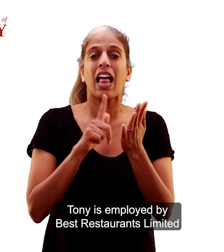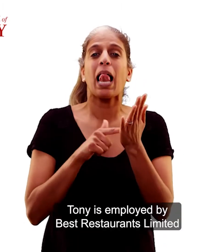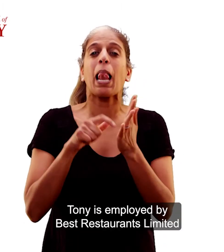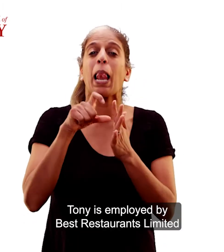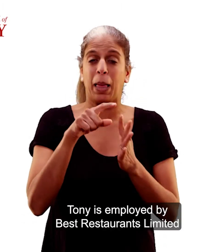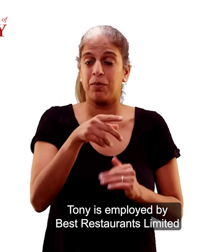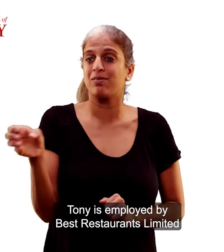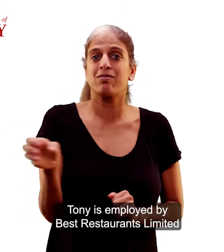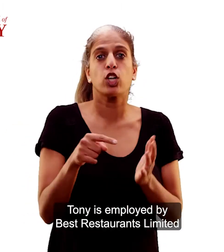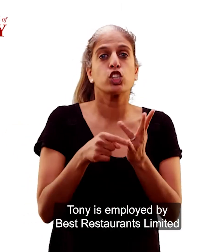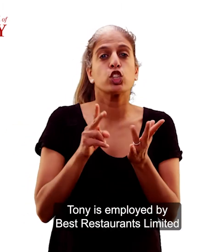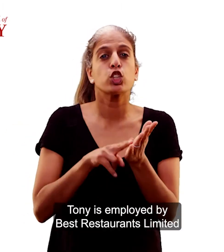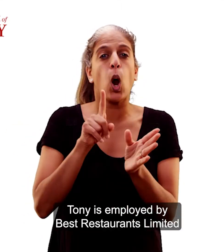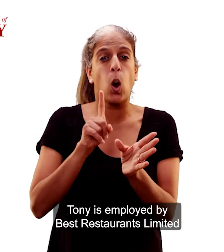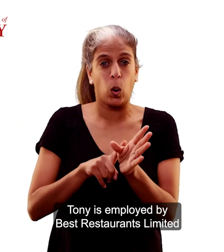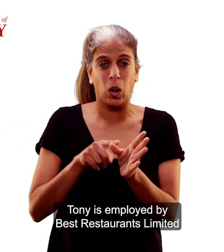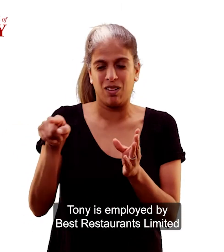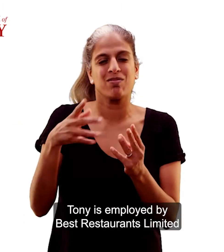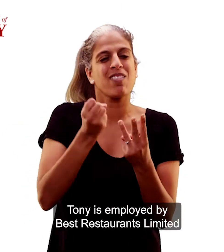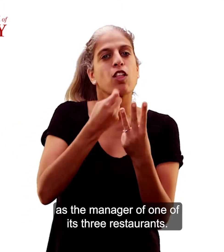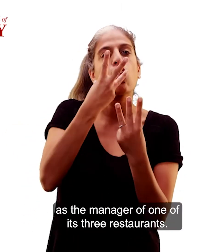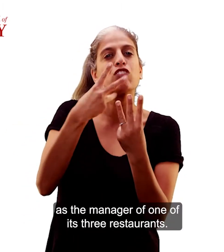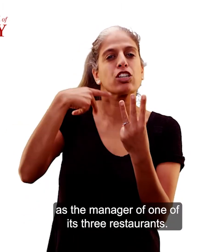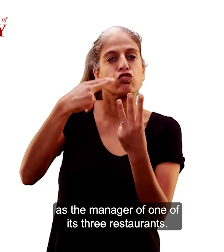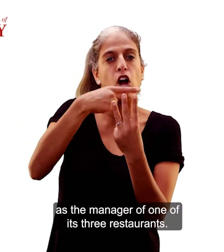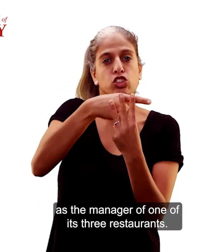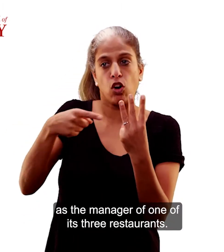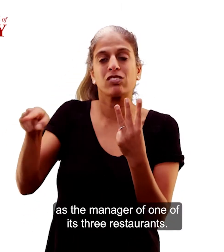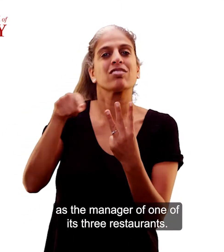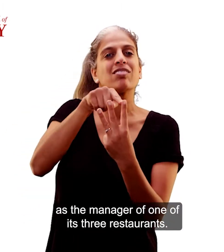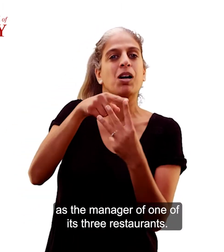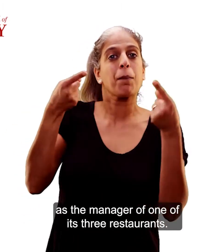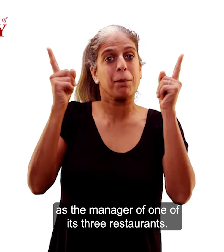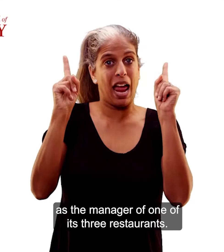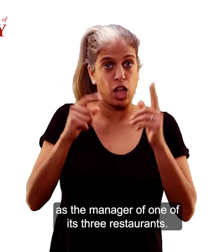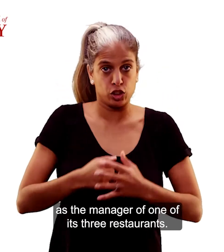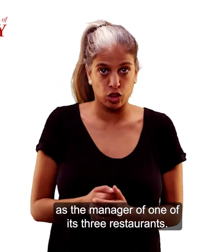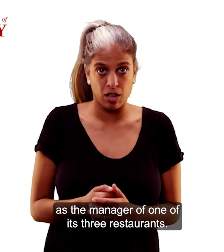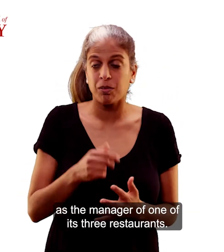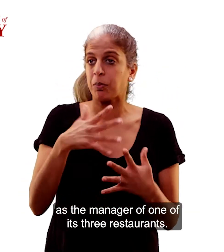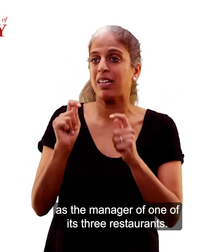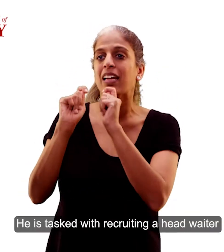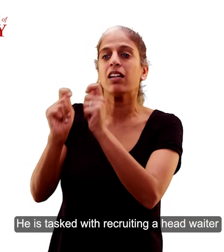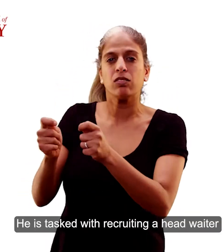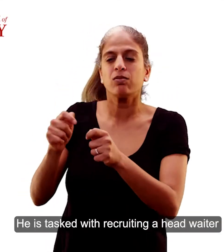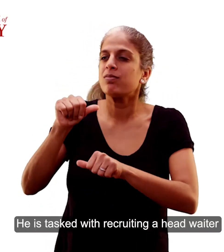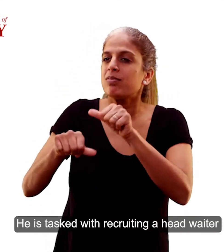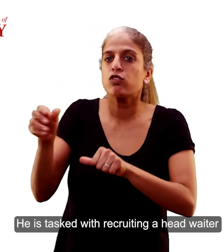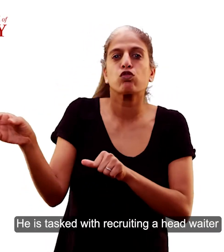Tony is employed by Best Restaurants Limited as the manager of one of its 3 restaurants. He is tasked